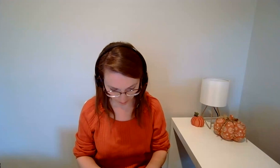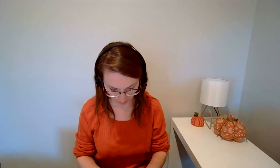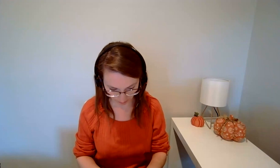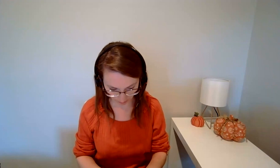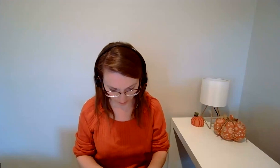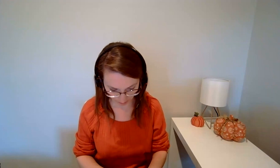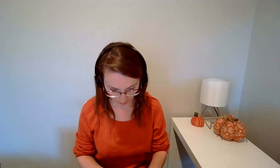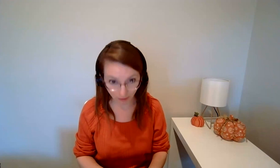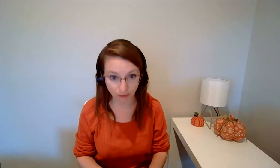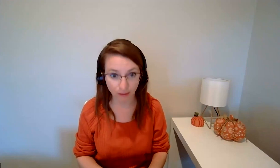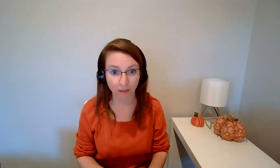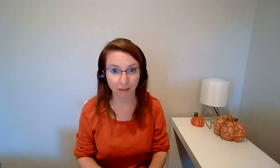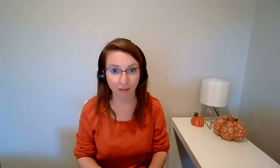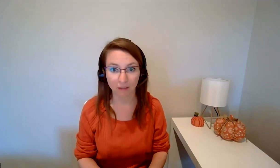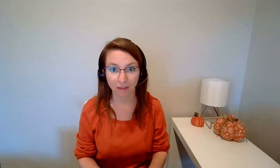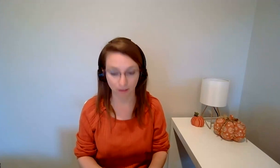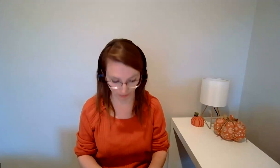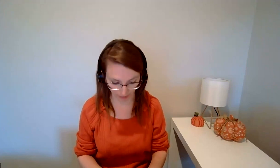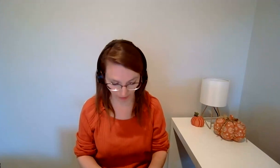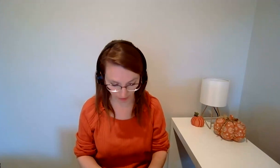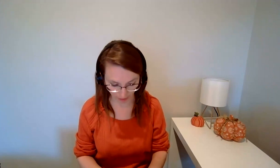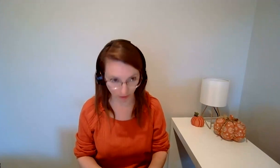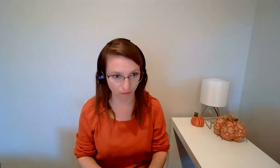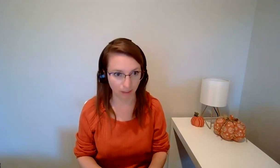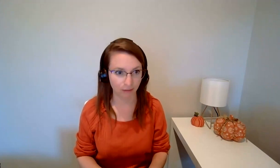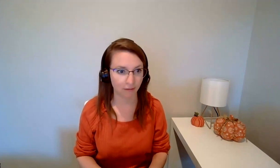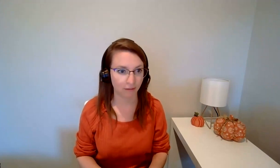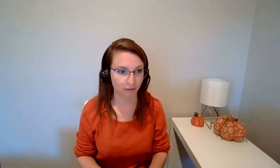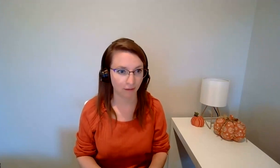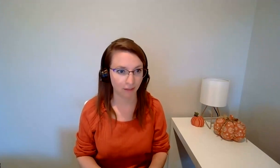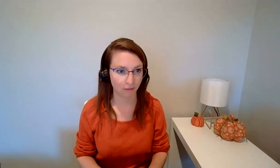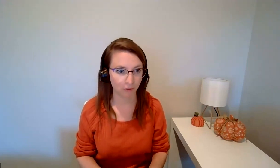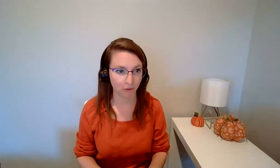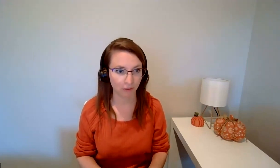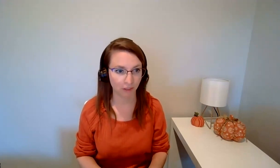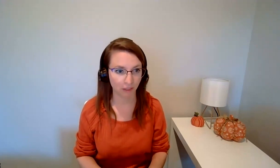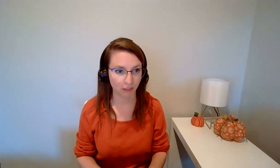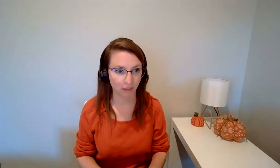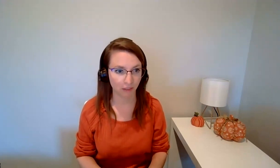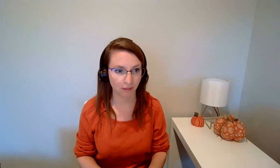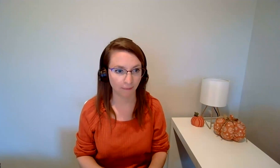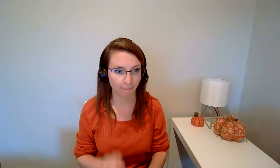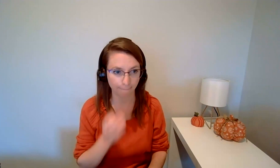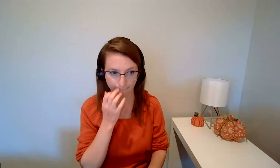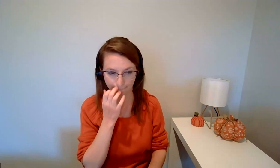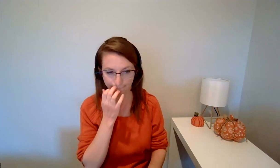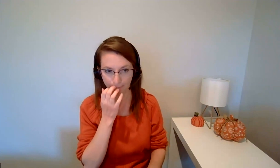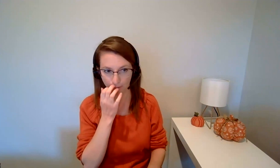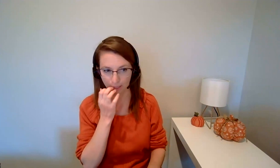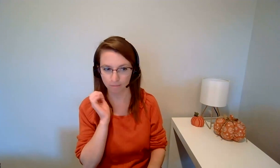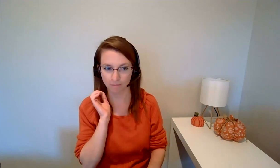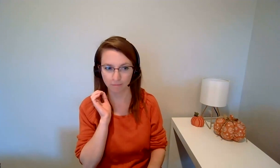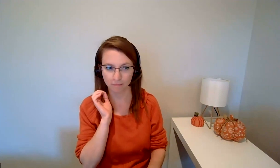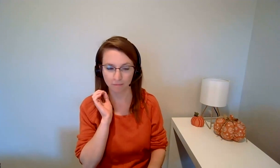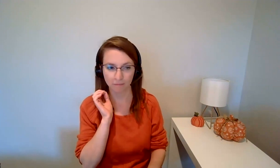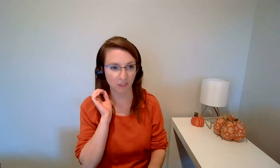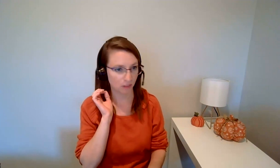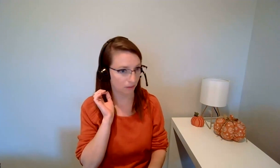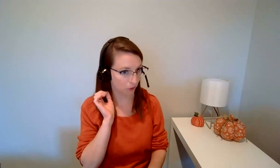The unmute button. All right. Next person. Okay. Is it